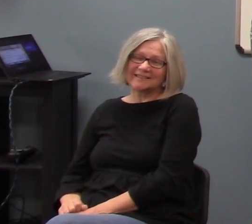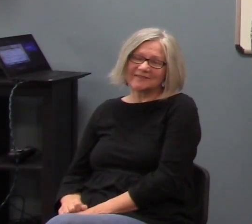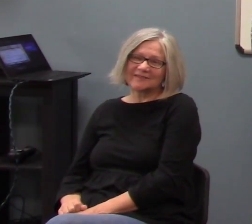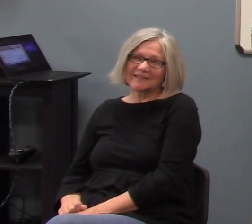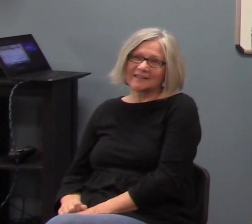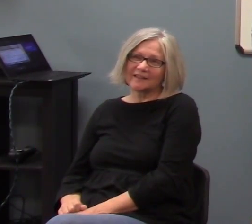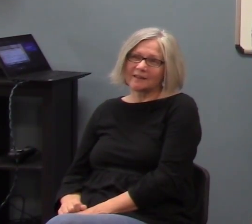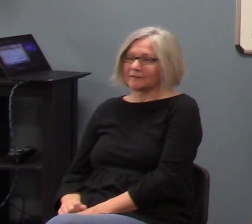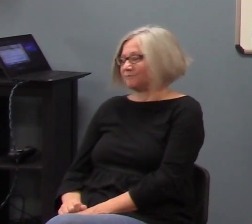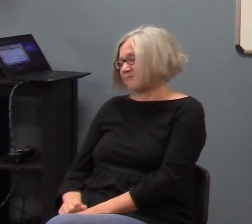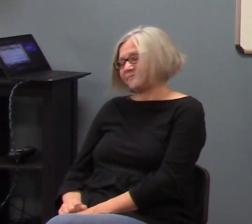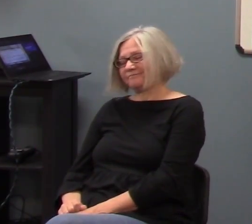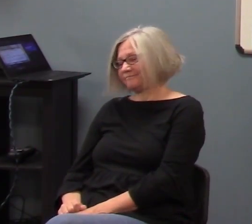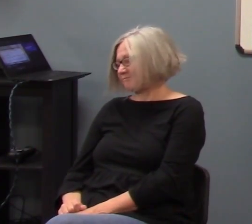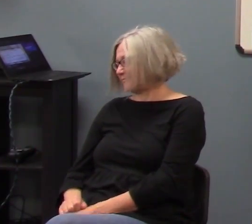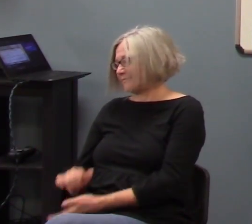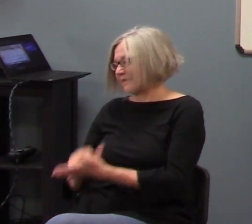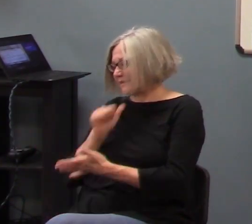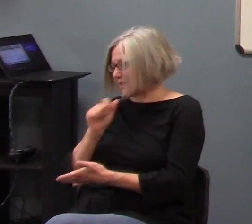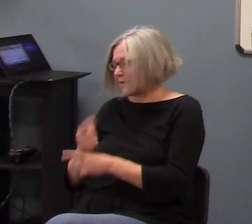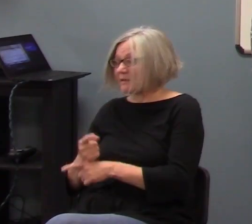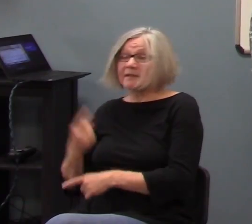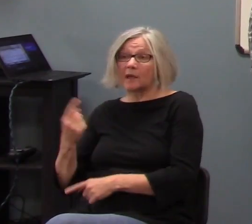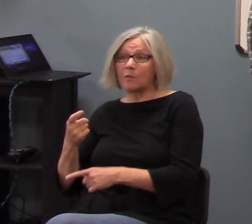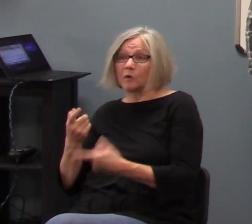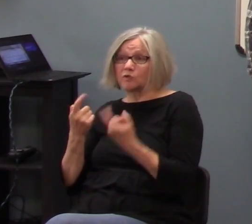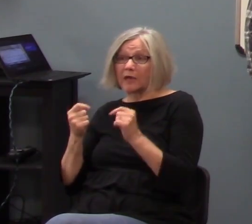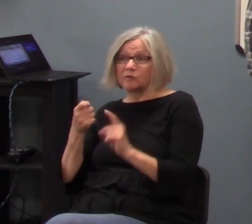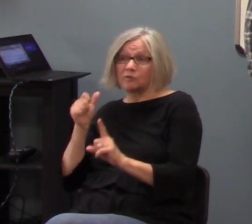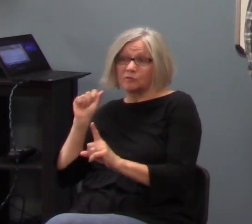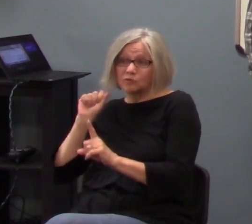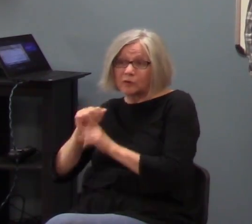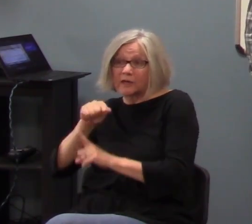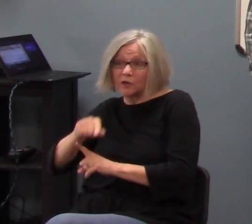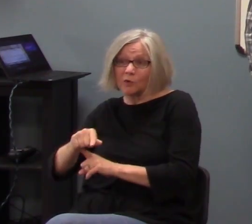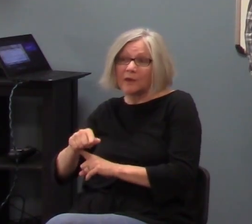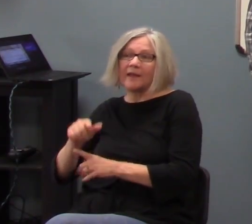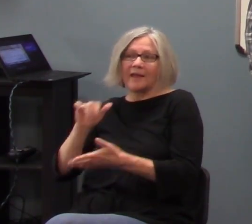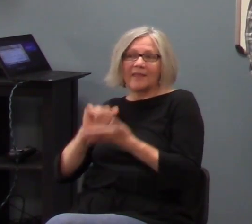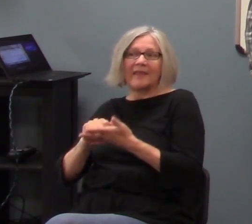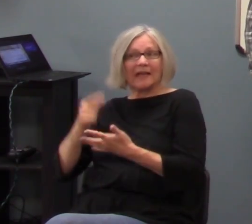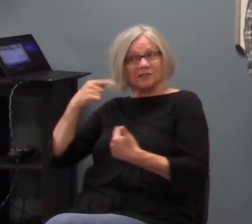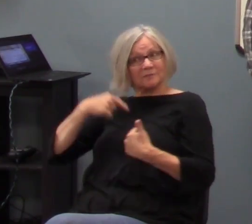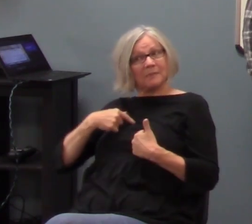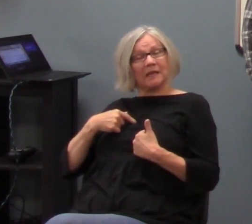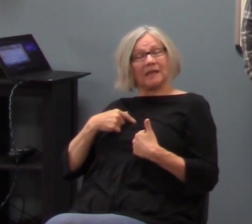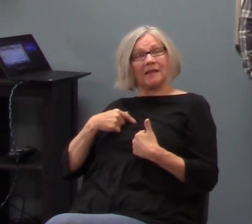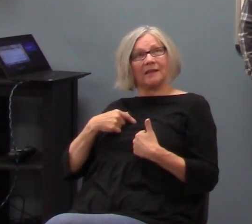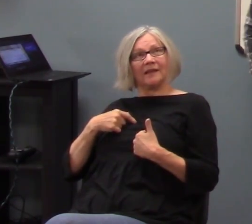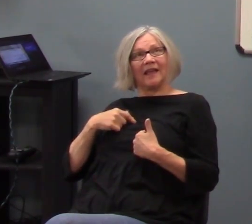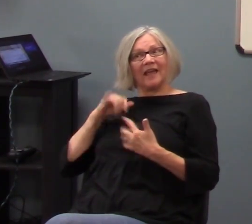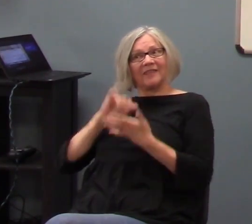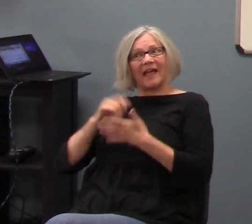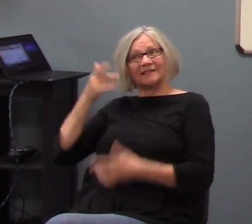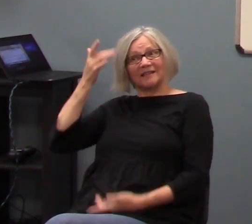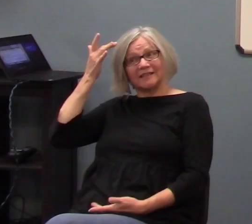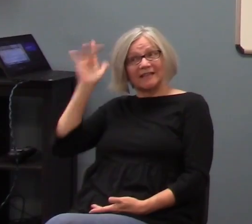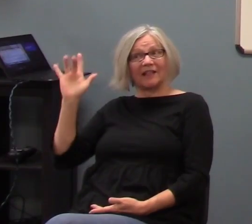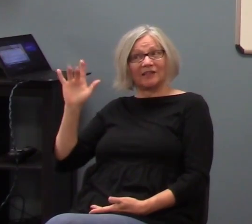That totally wouldn't have been it. Somebody trying to trick you sounds like an intelligent cause to me too. Yeah. So,